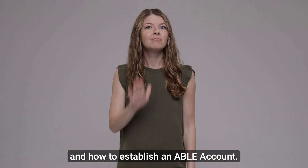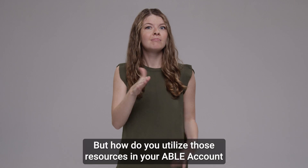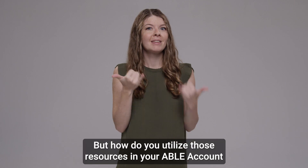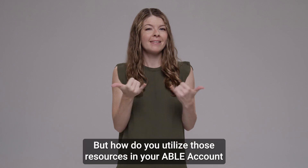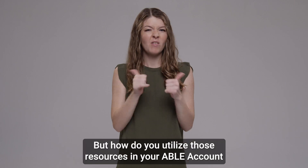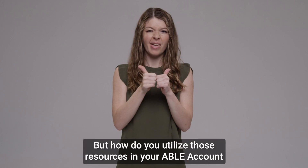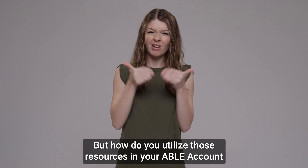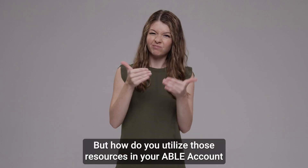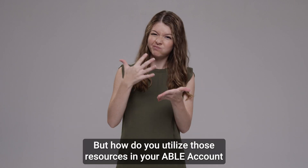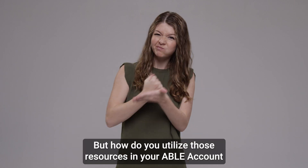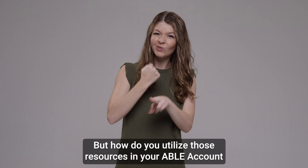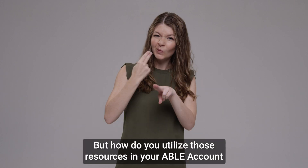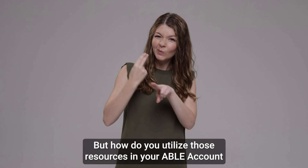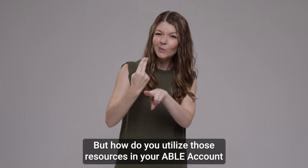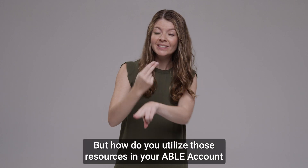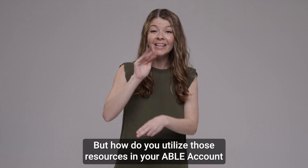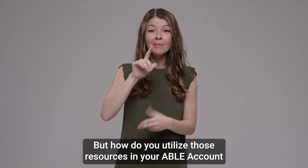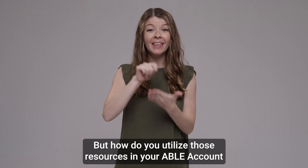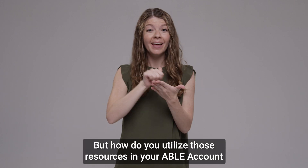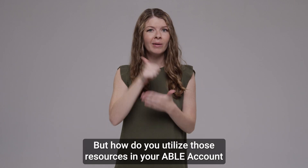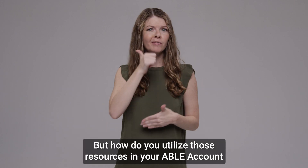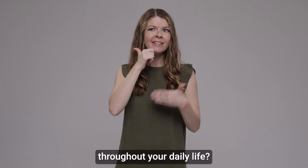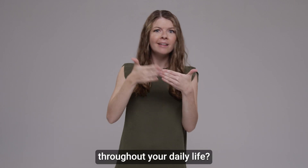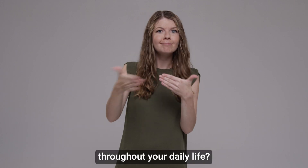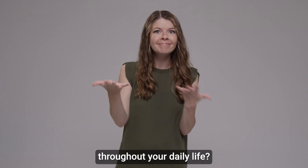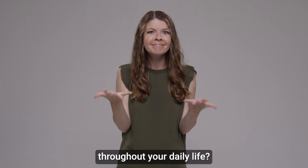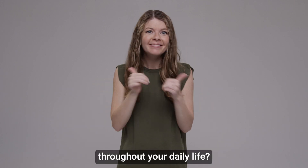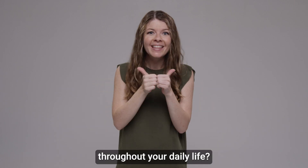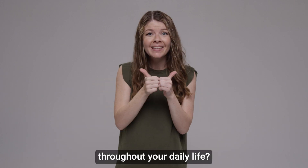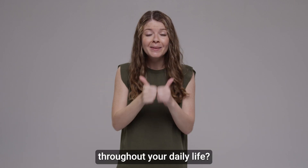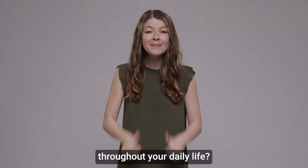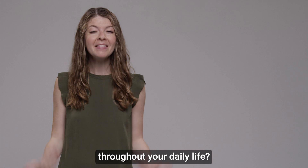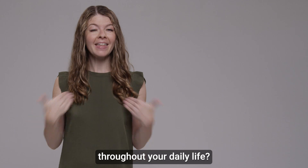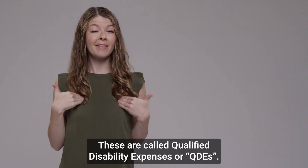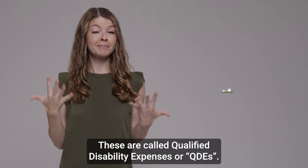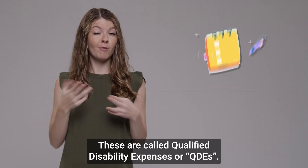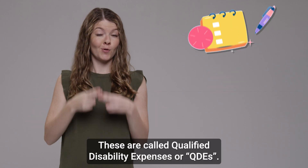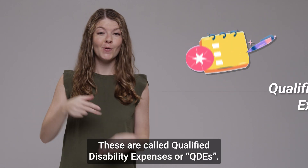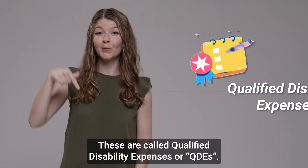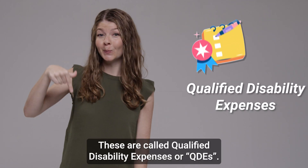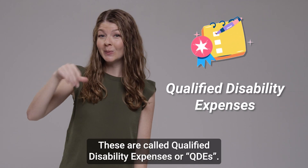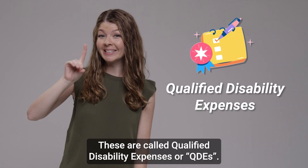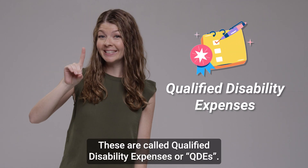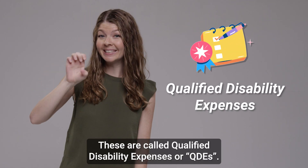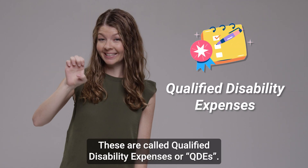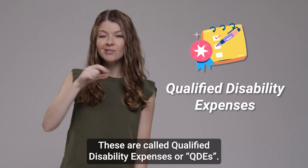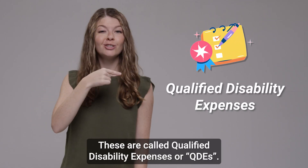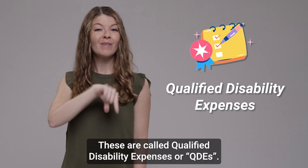you know how to utilize those resources in your ABLE account throughout your daily life? These are called Qualified